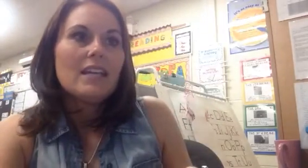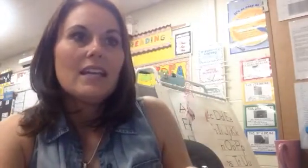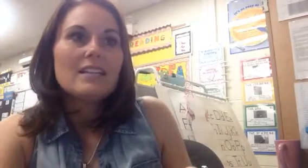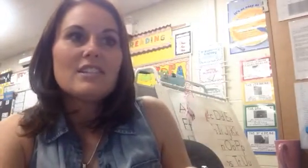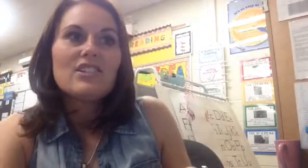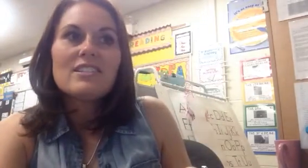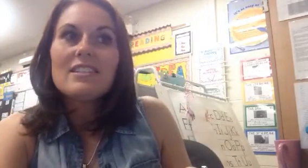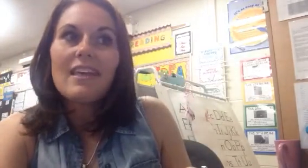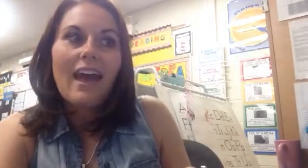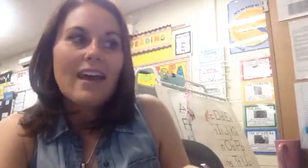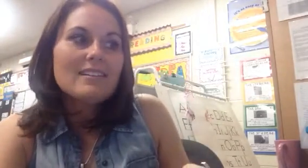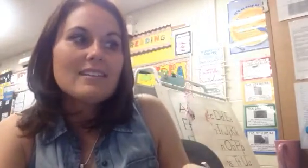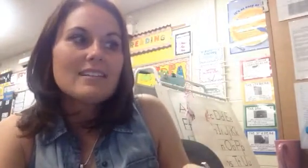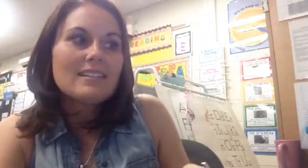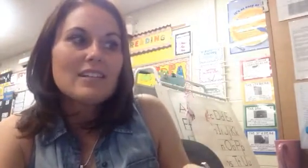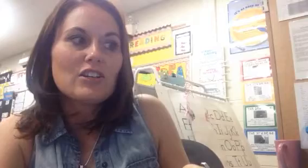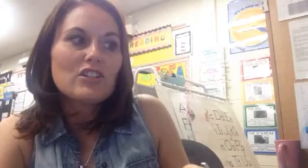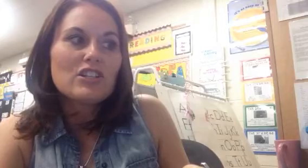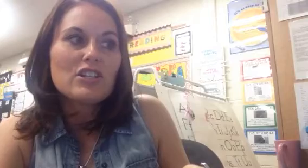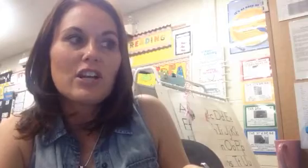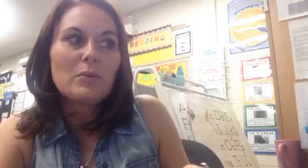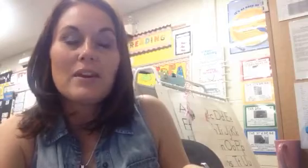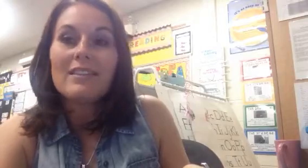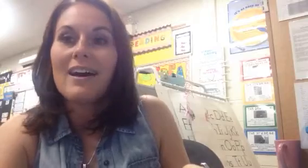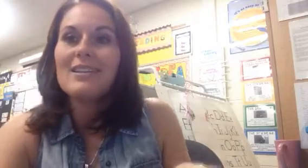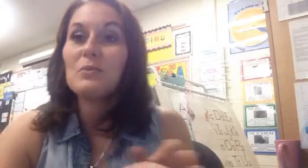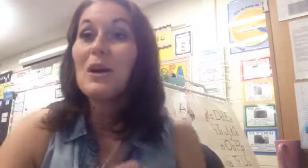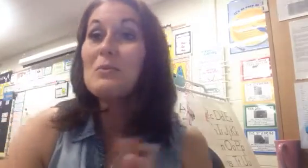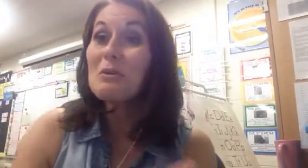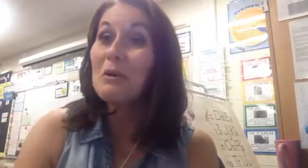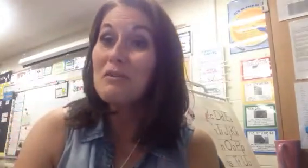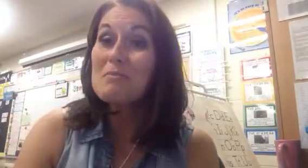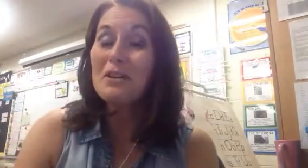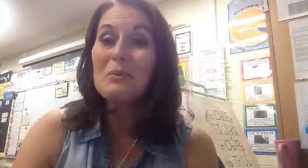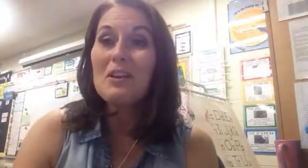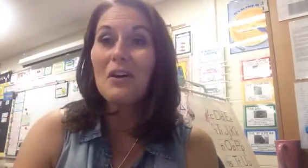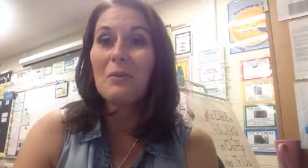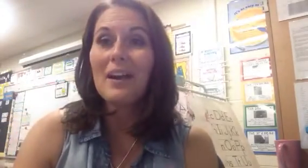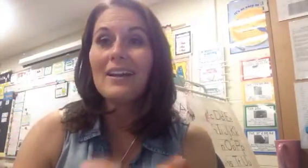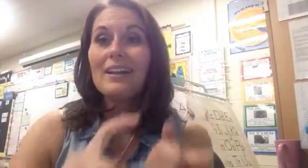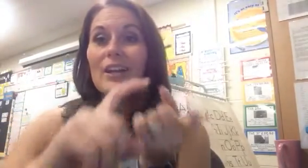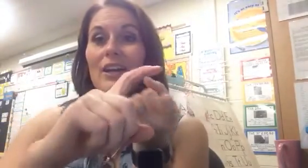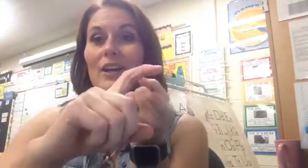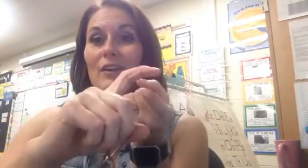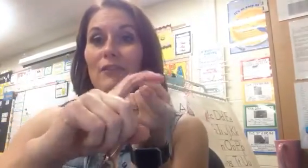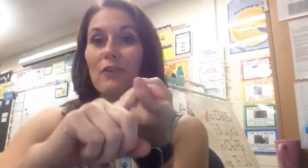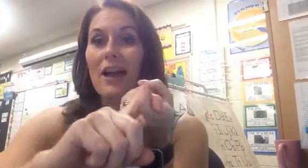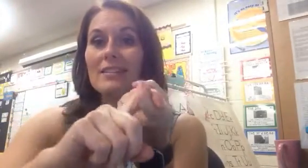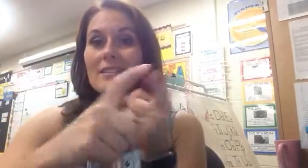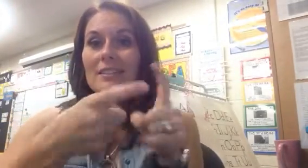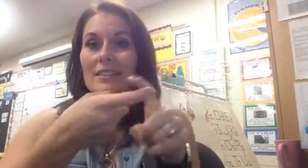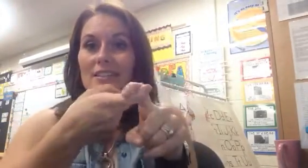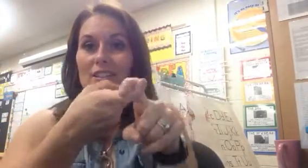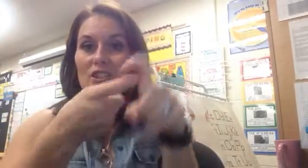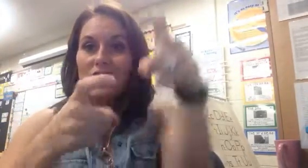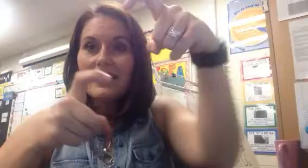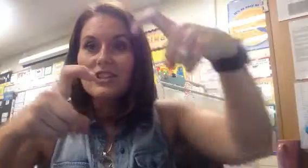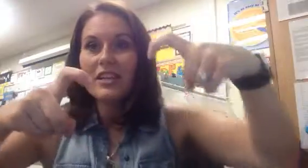In addition to that, let's see here, she shared with us one we were familiar with already, friend. She said you get your